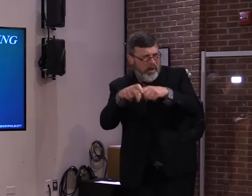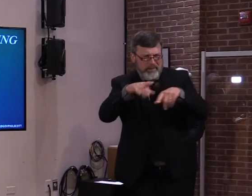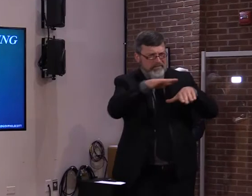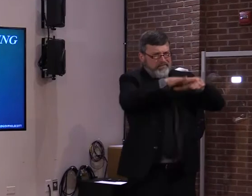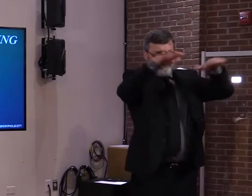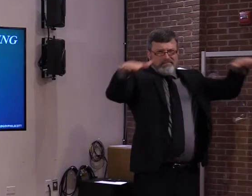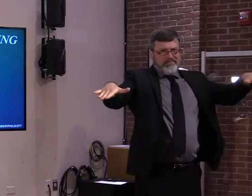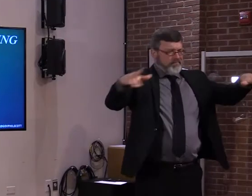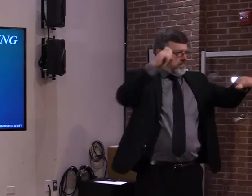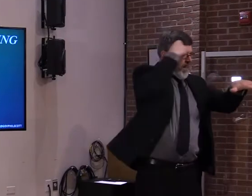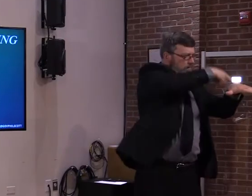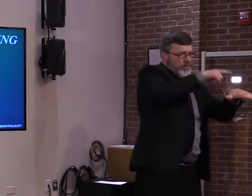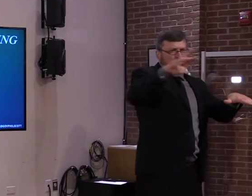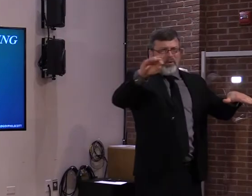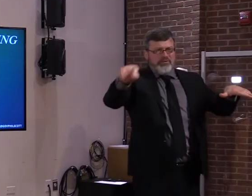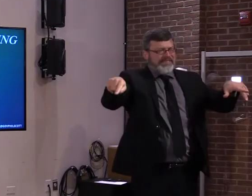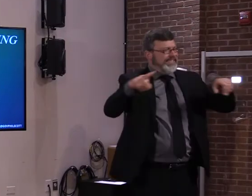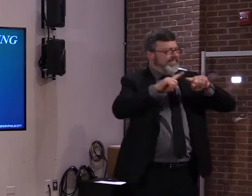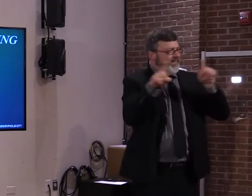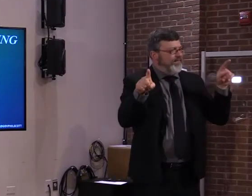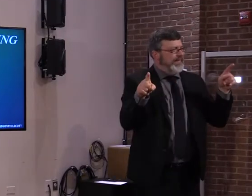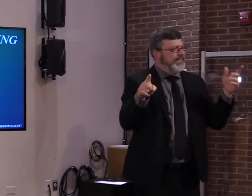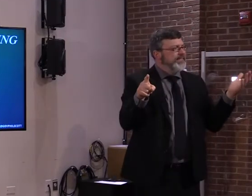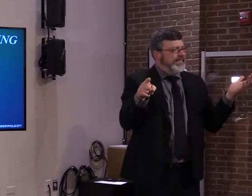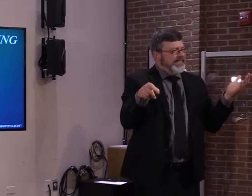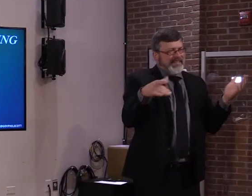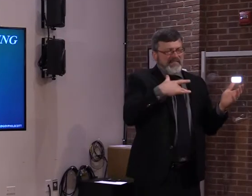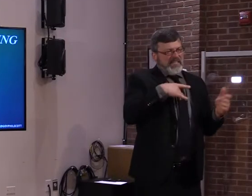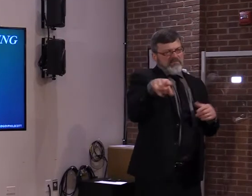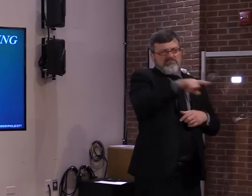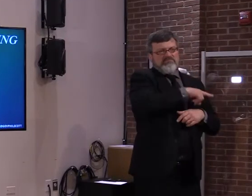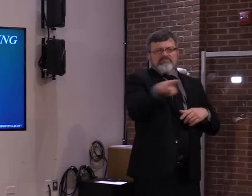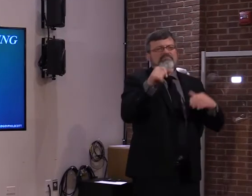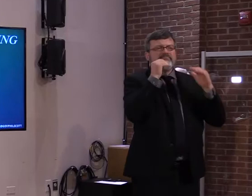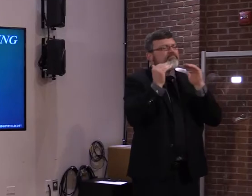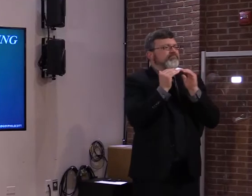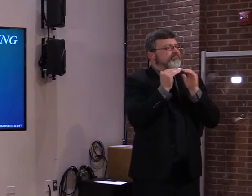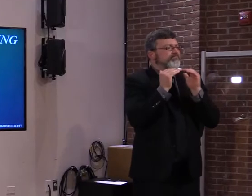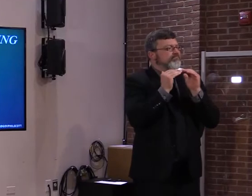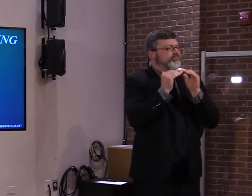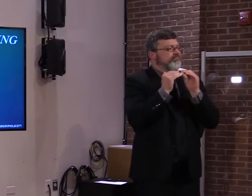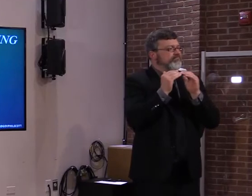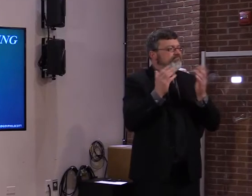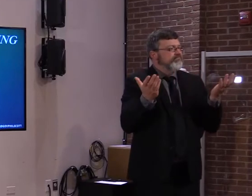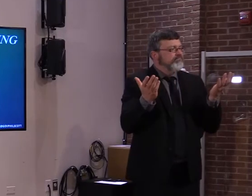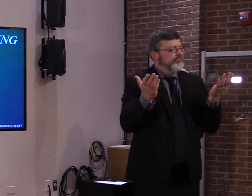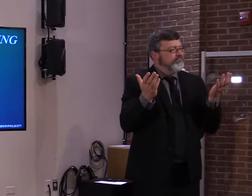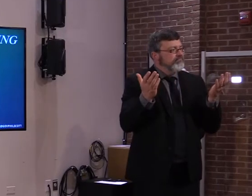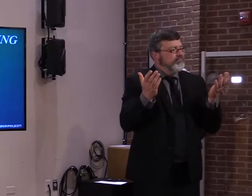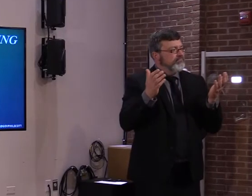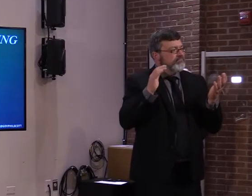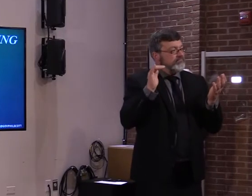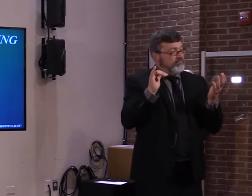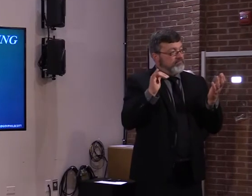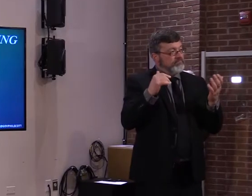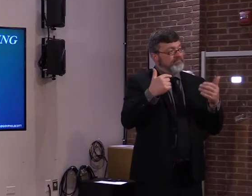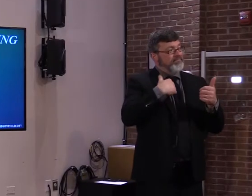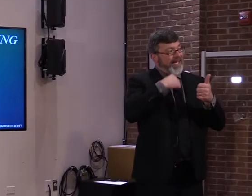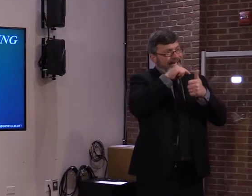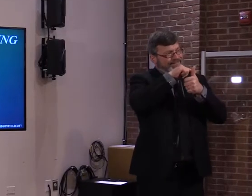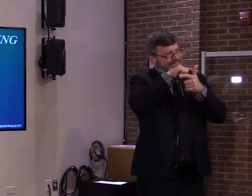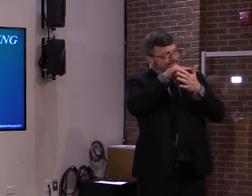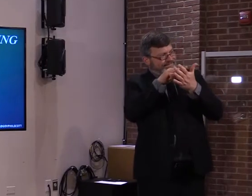the table are not equitable. You have heard several different reasons as to why you should overturn the governor's